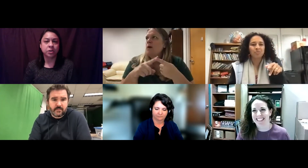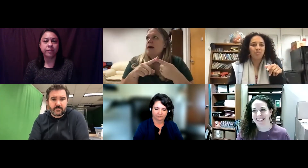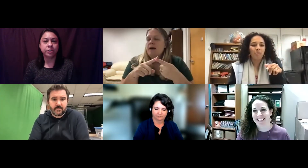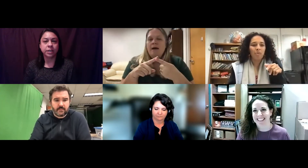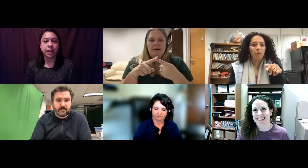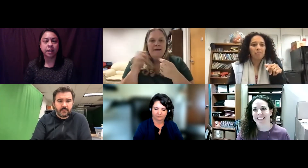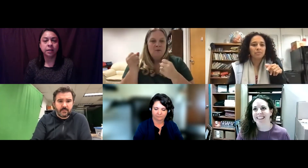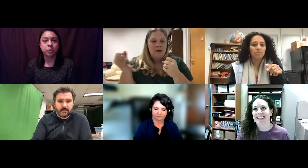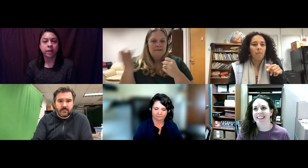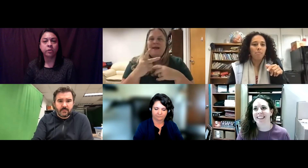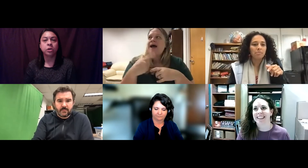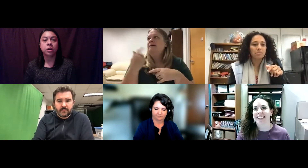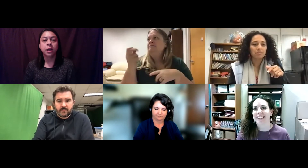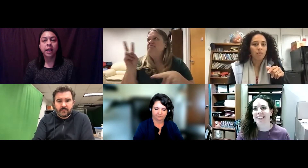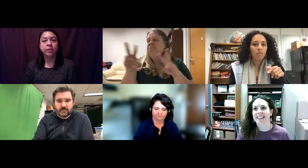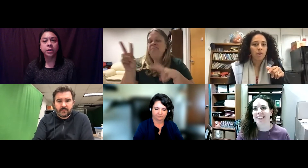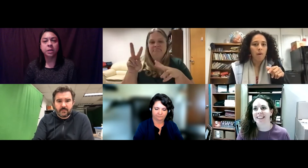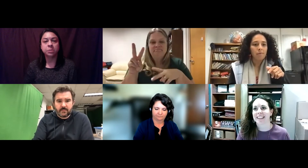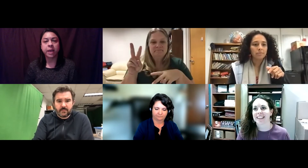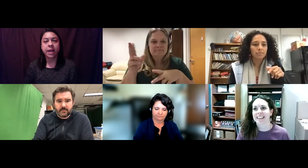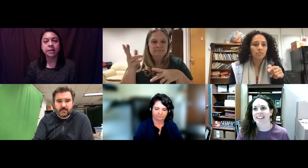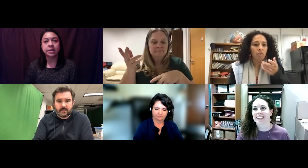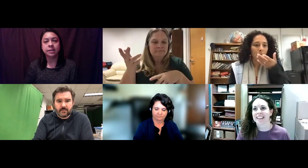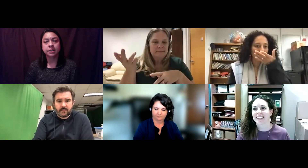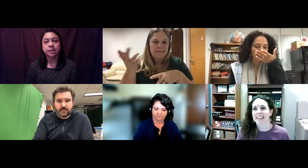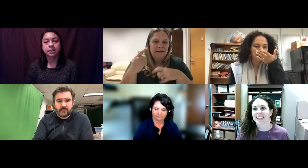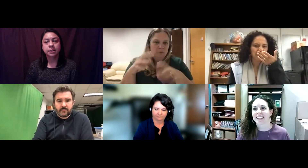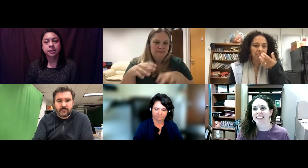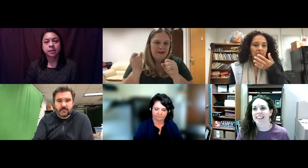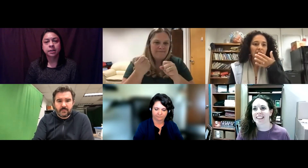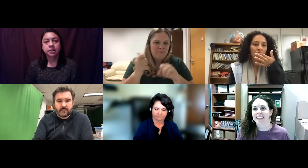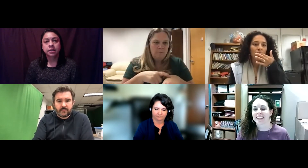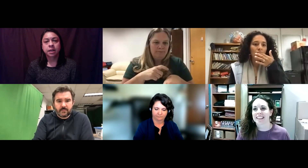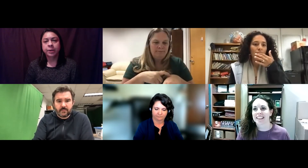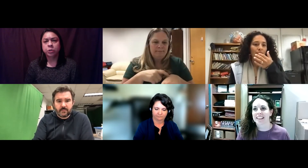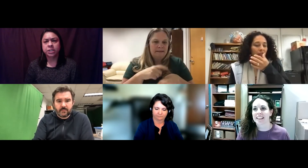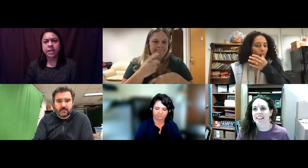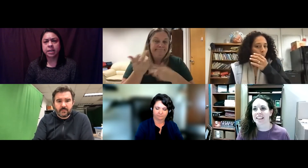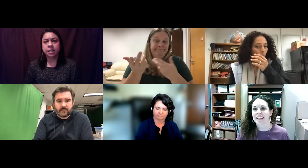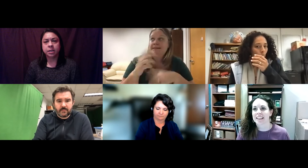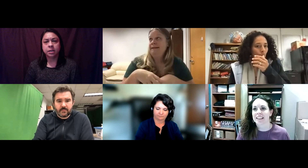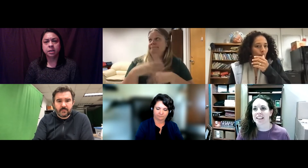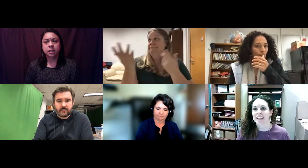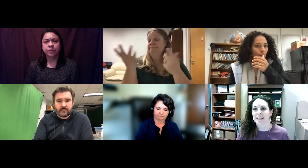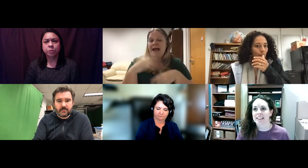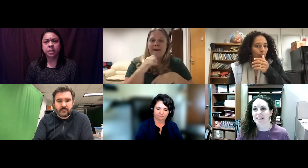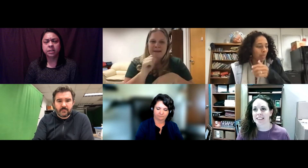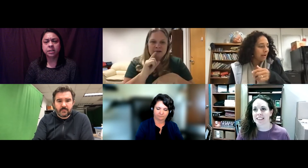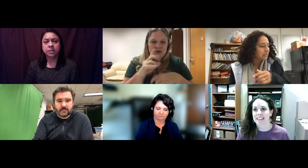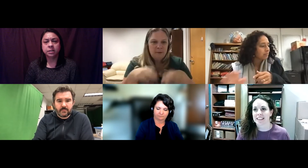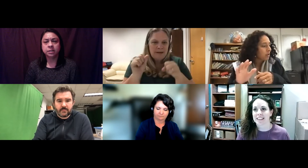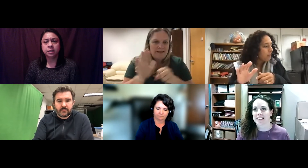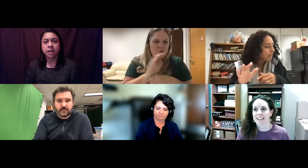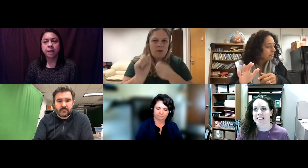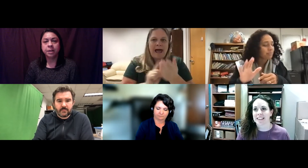everything's all right for today. And then whenever everyone comes back, I mean, we'll just take a few